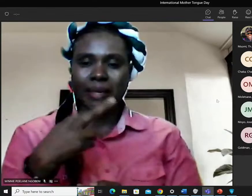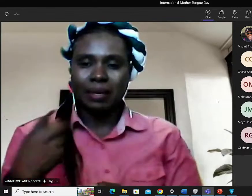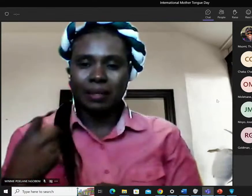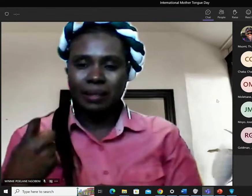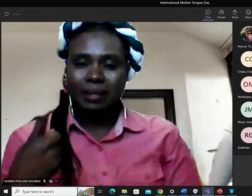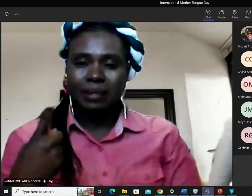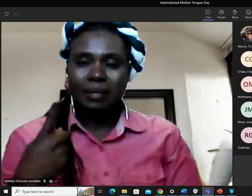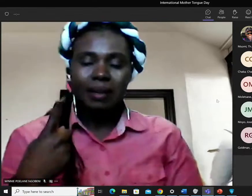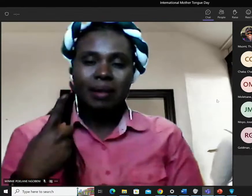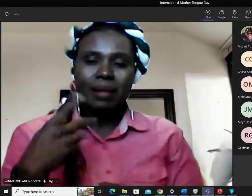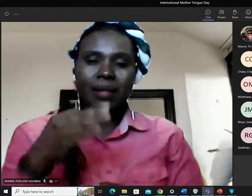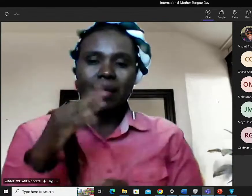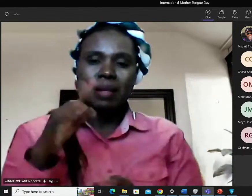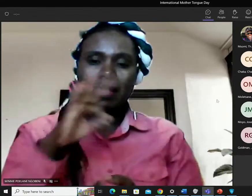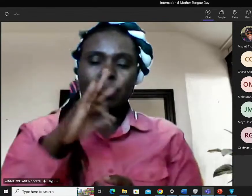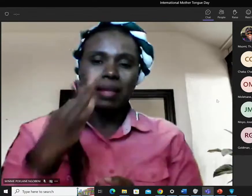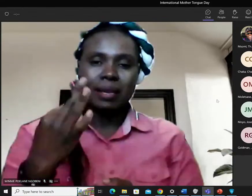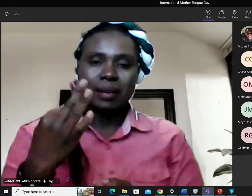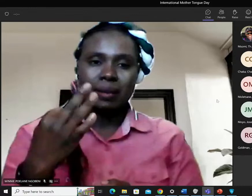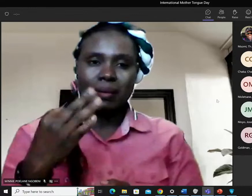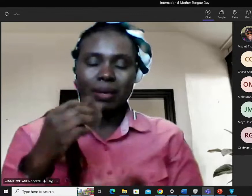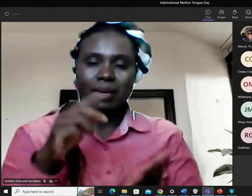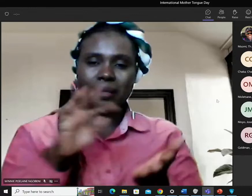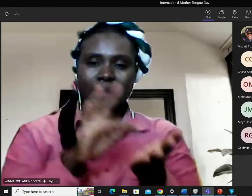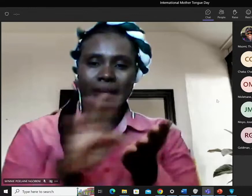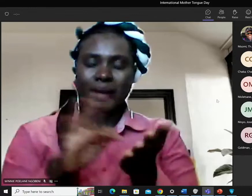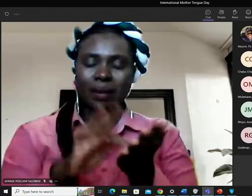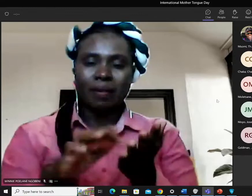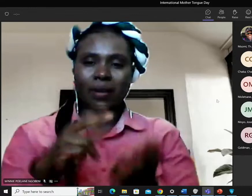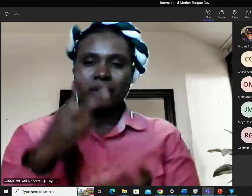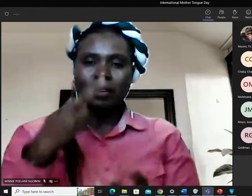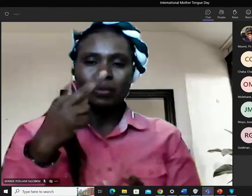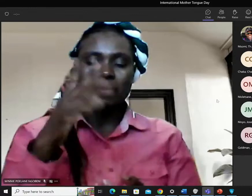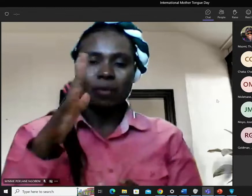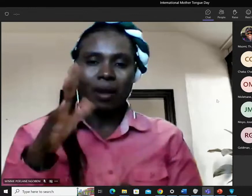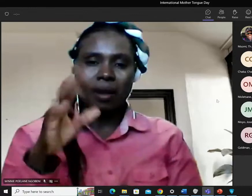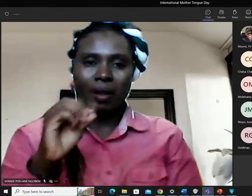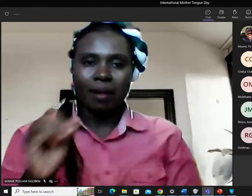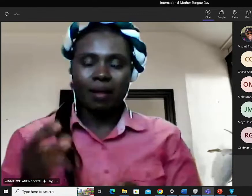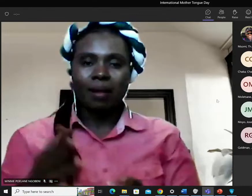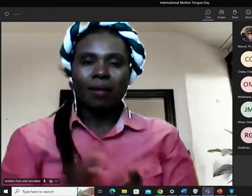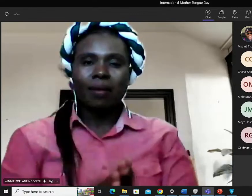Then the third position also got a tablet and 2,500. So